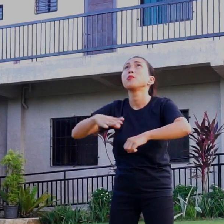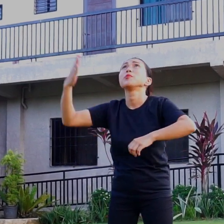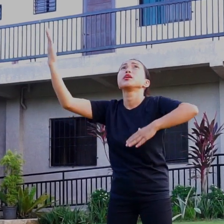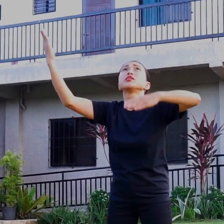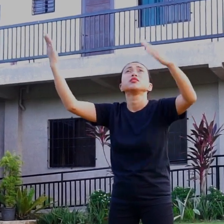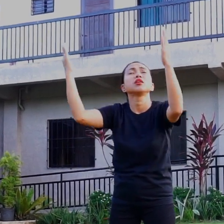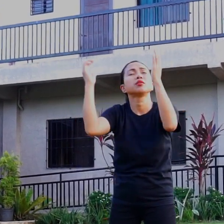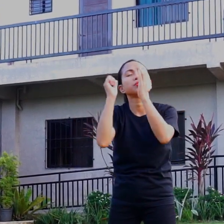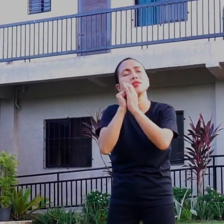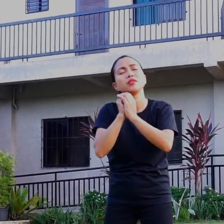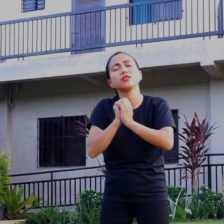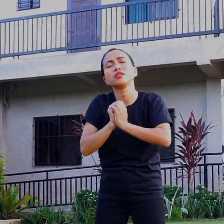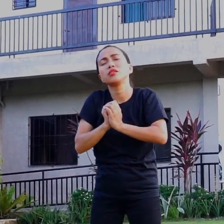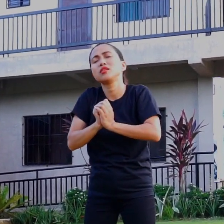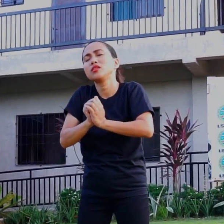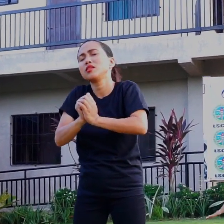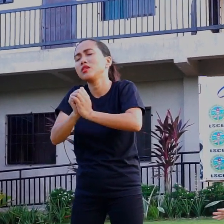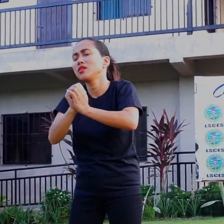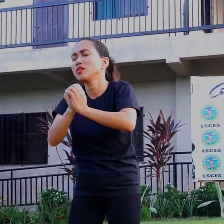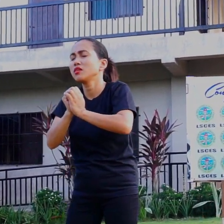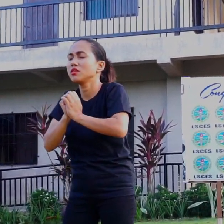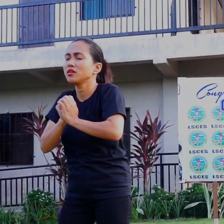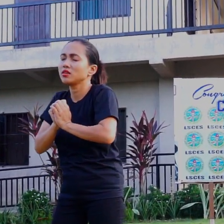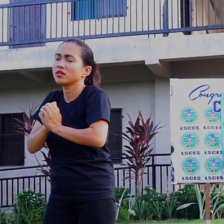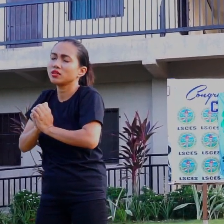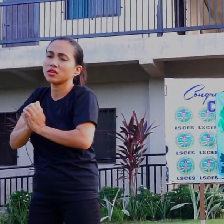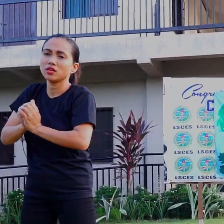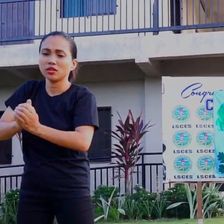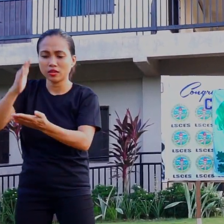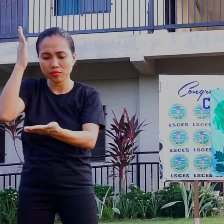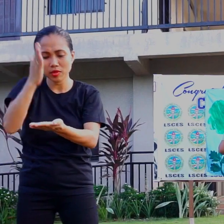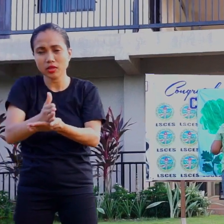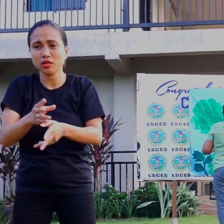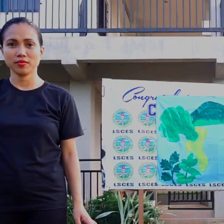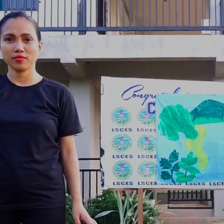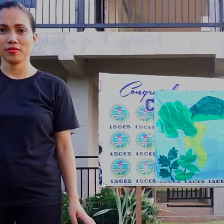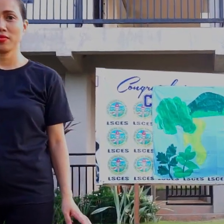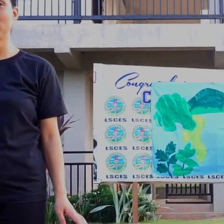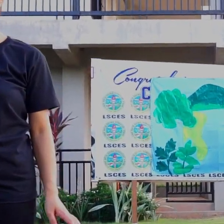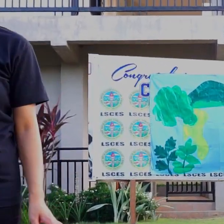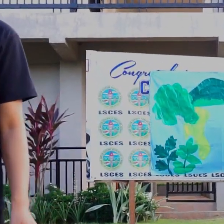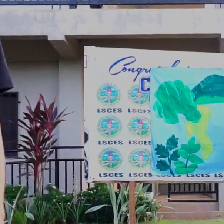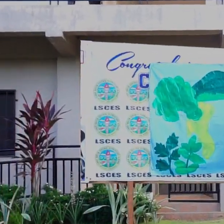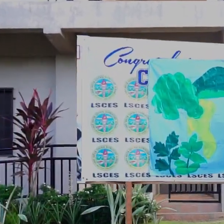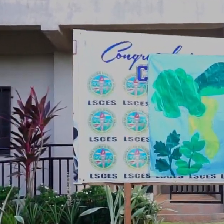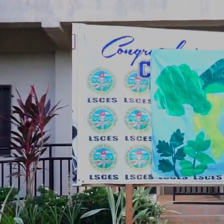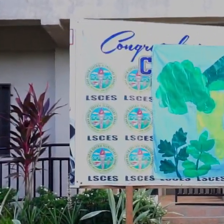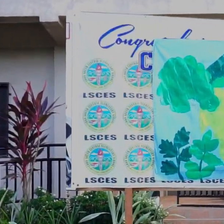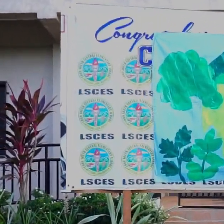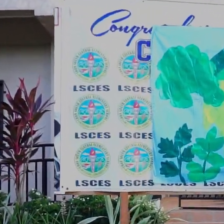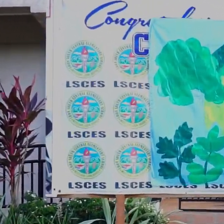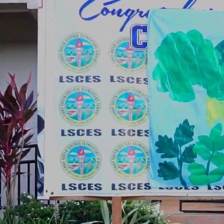Begging us please Stop listening to breathe